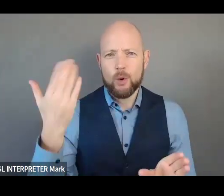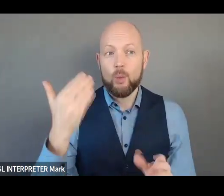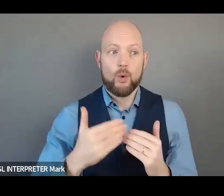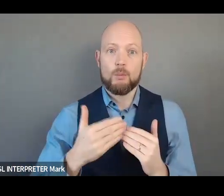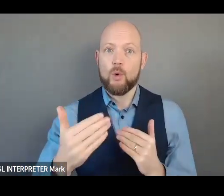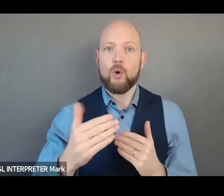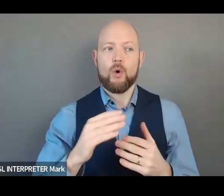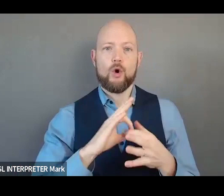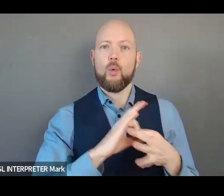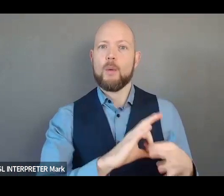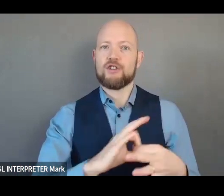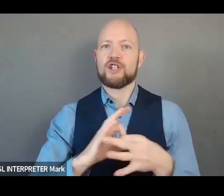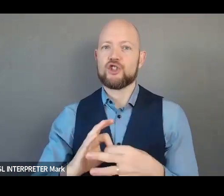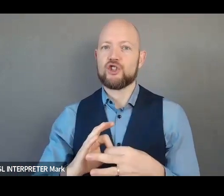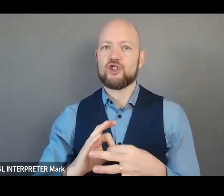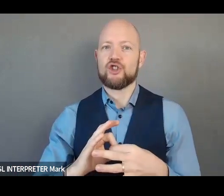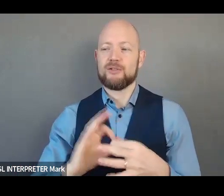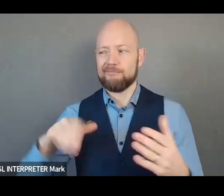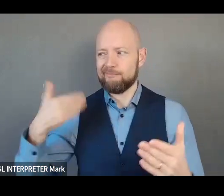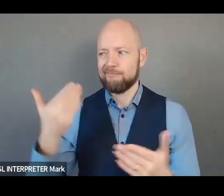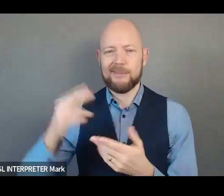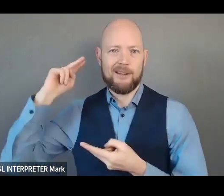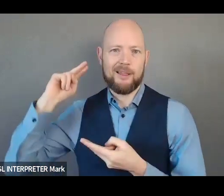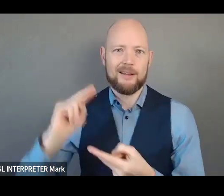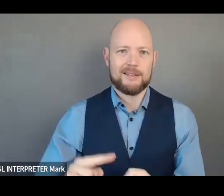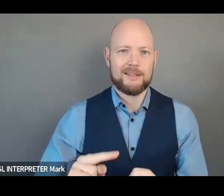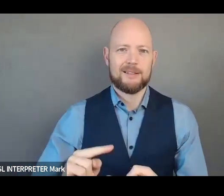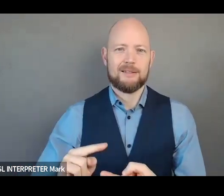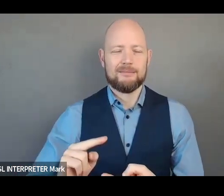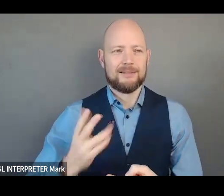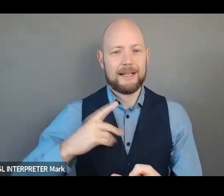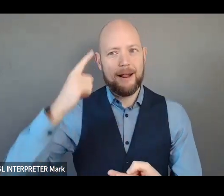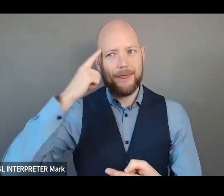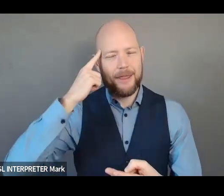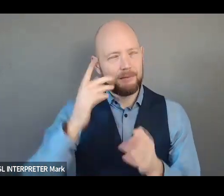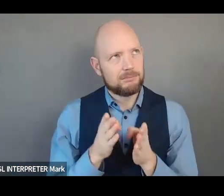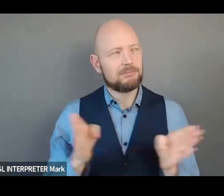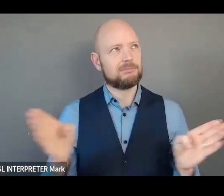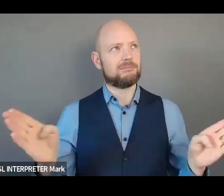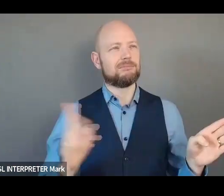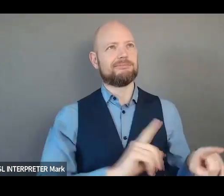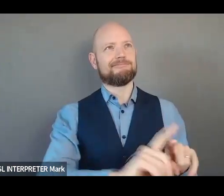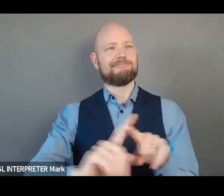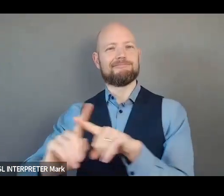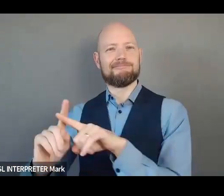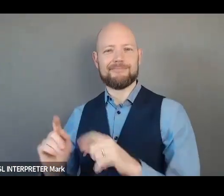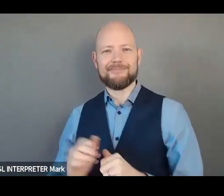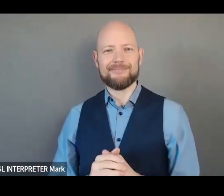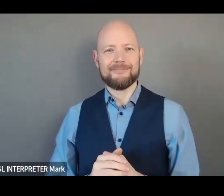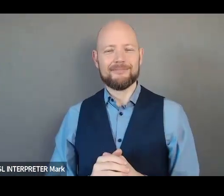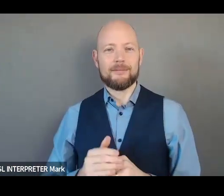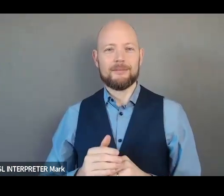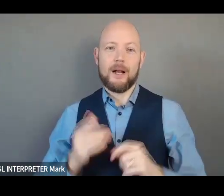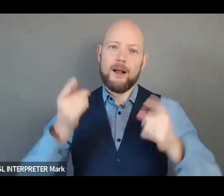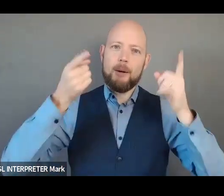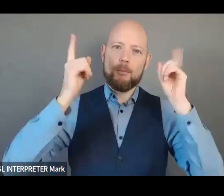another term, as far as I'm concerned, or broadly synonymous with just being pluralistic, and employers accepting that, they don't know